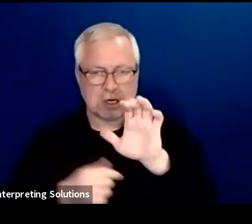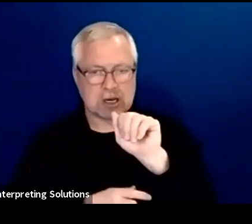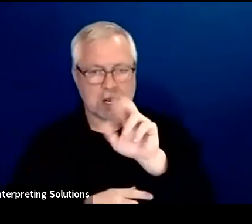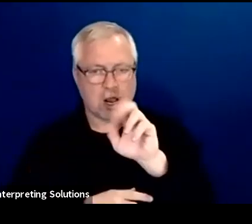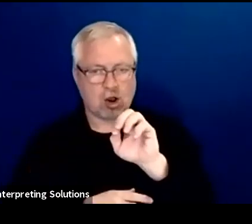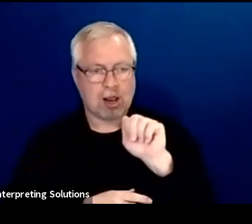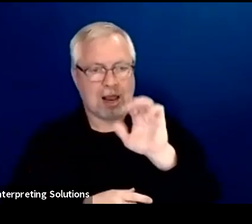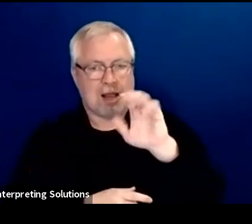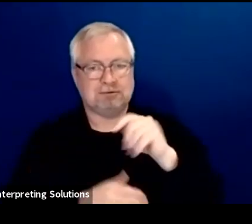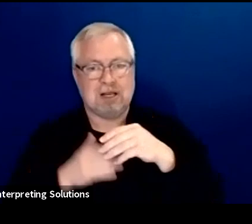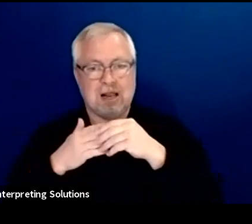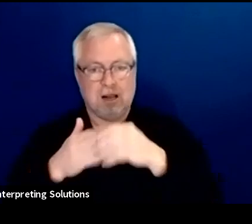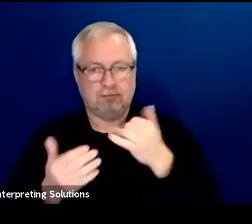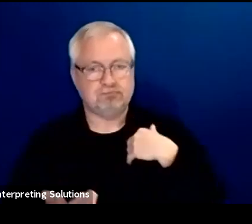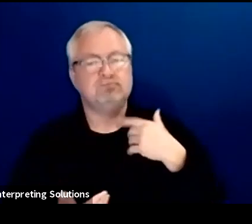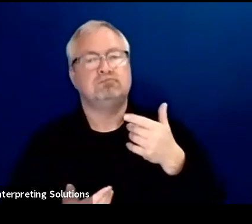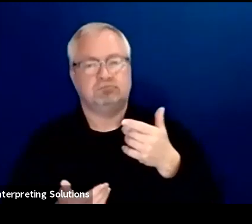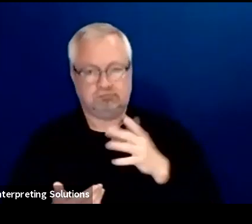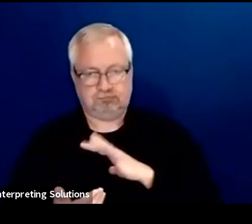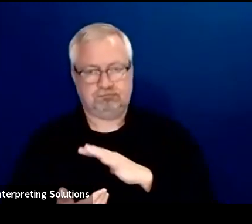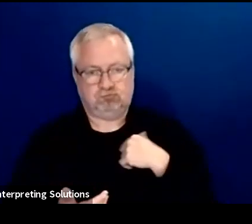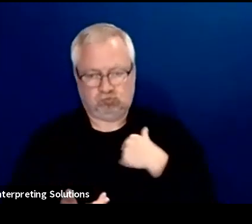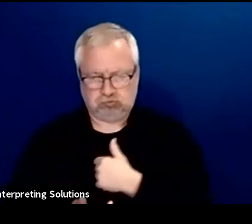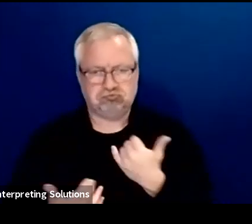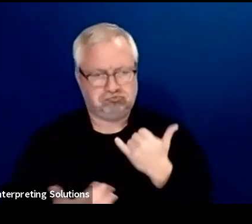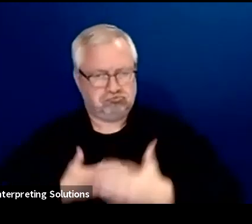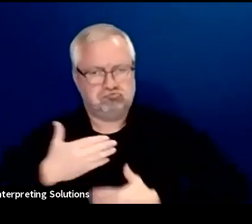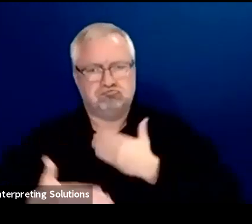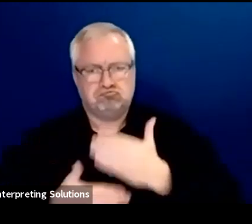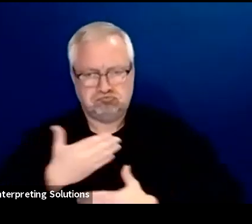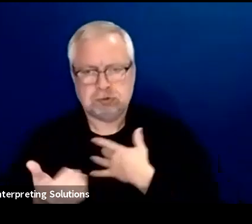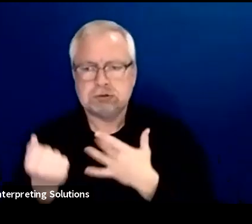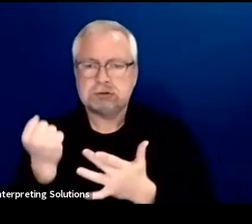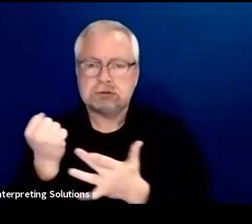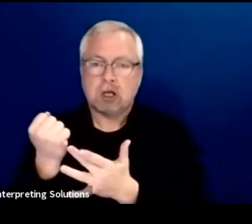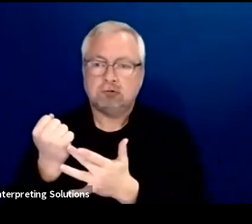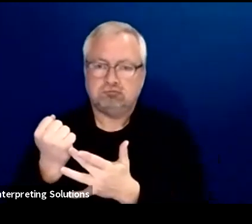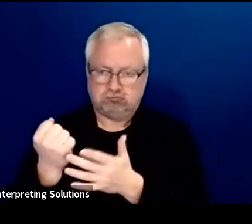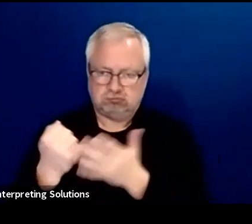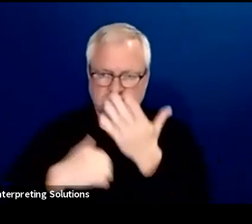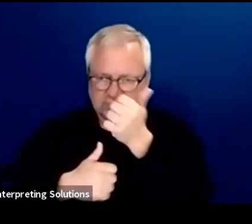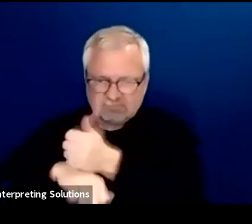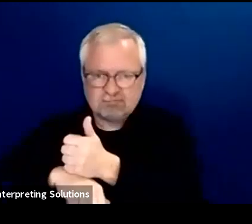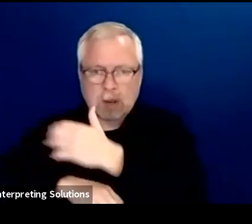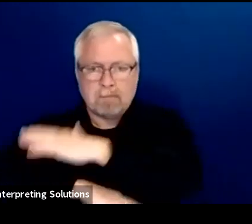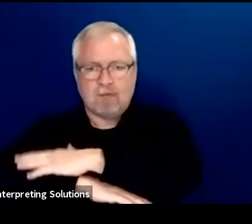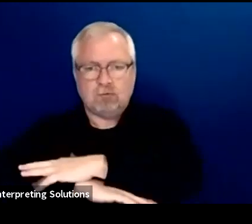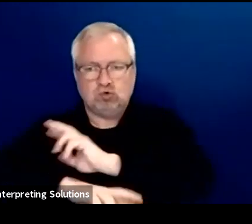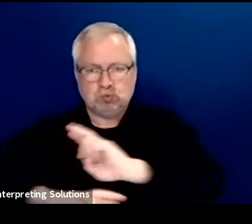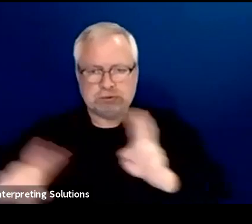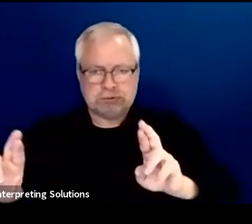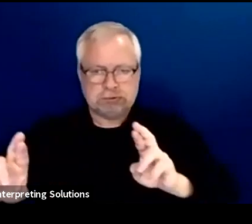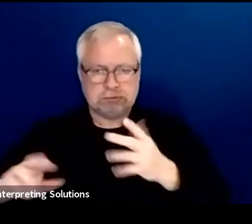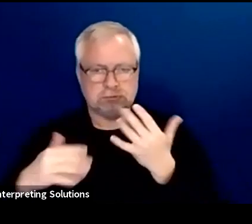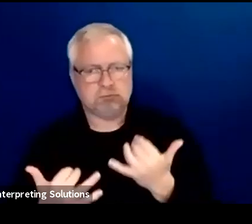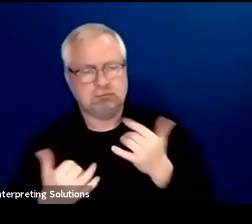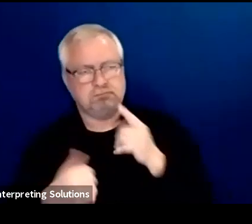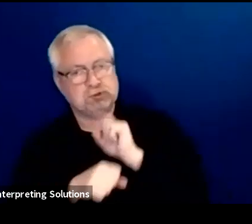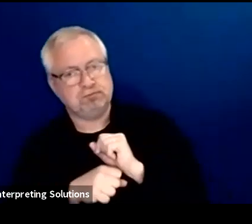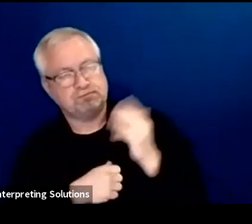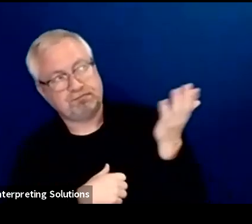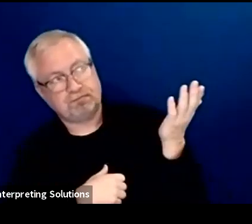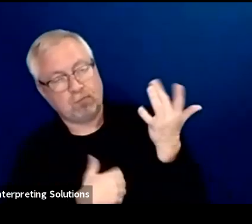and we are on pace on all the technical aspects of that in terms of getting our platform ready. We really are just waiting for the guidance pieces from the federal government to be